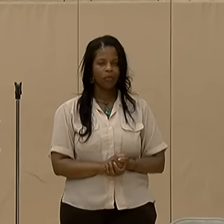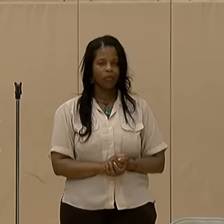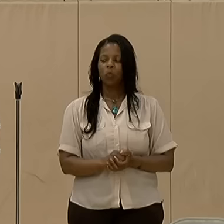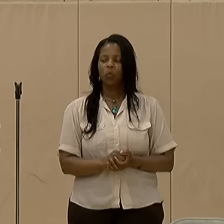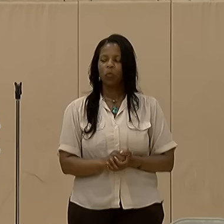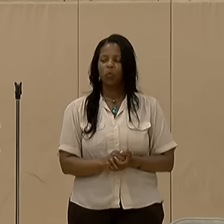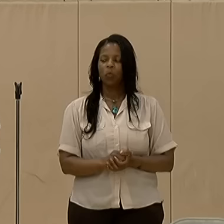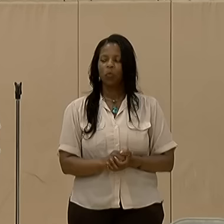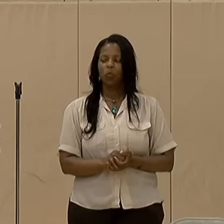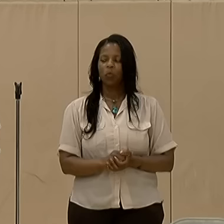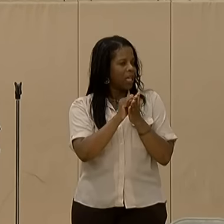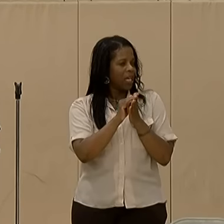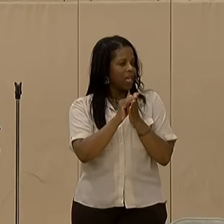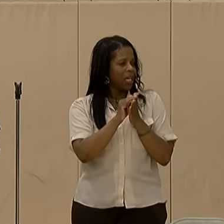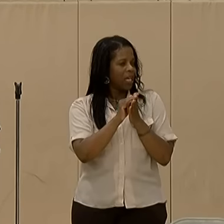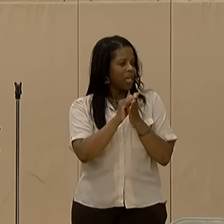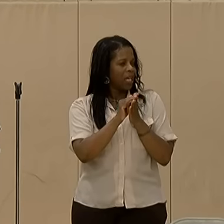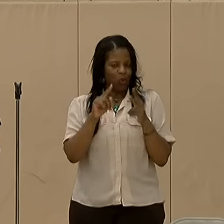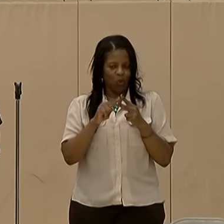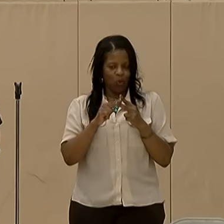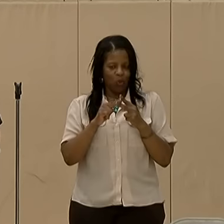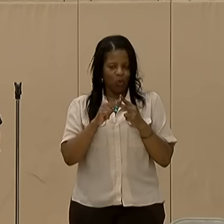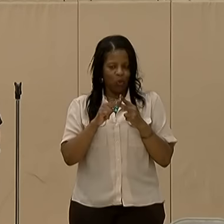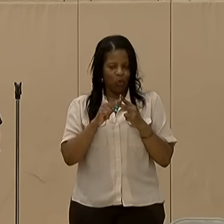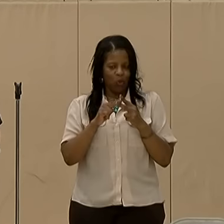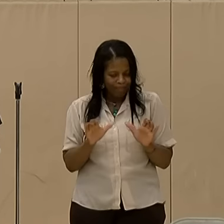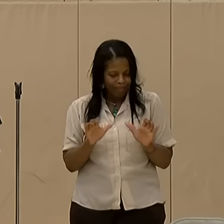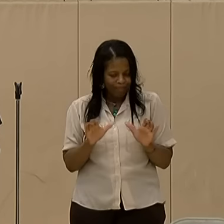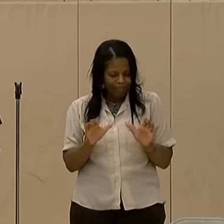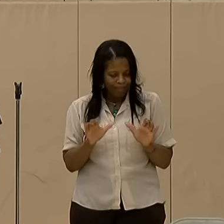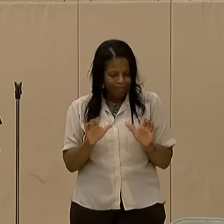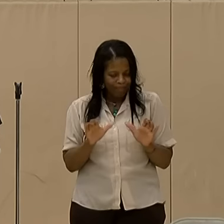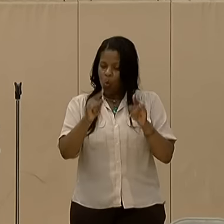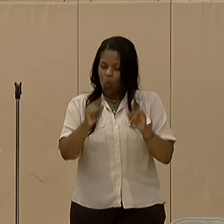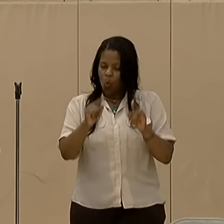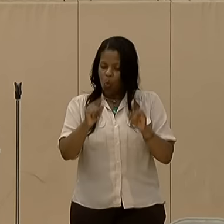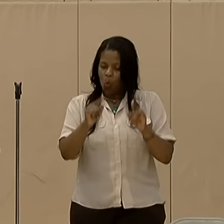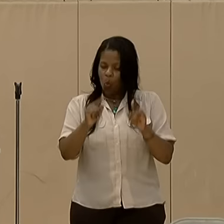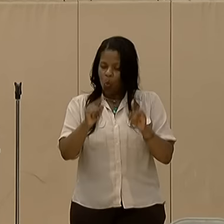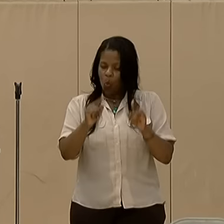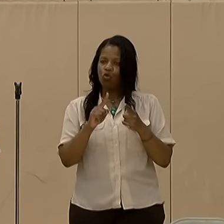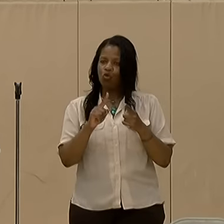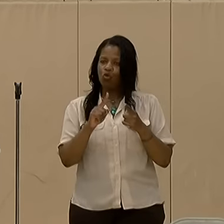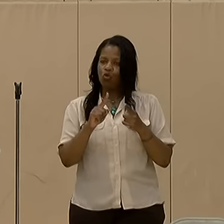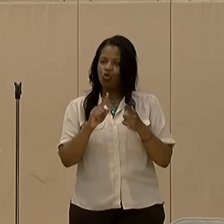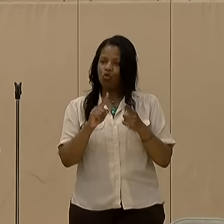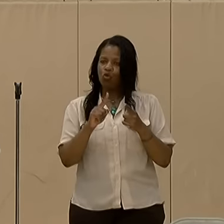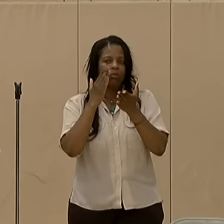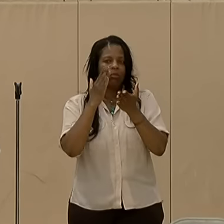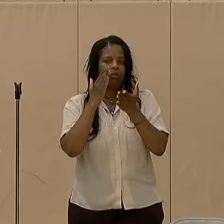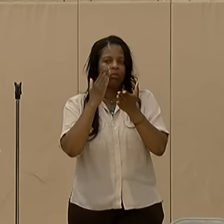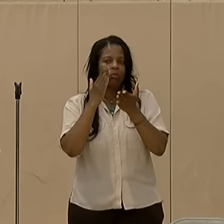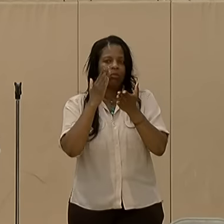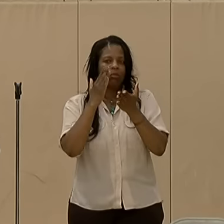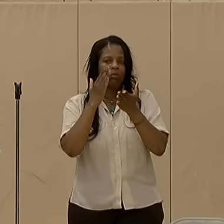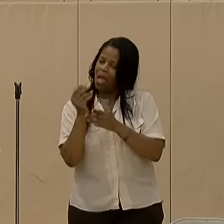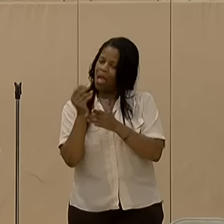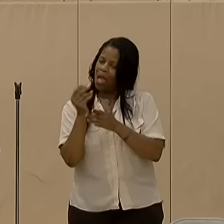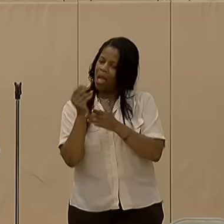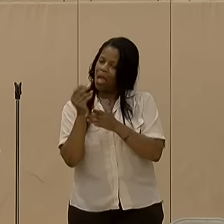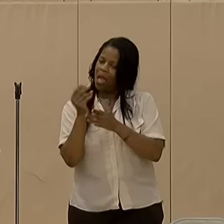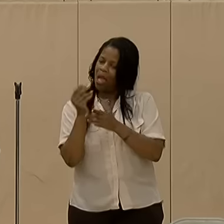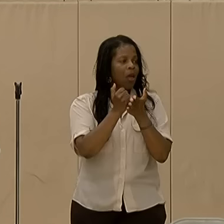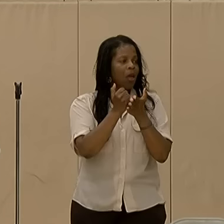These are the ones that are activated at a moment's notice to drop everything that they have to come help